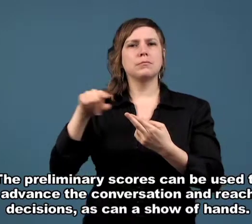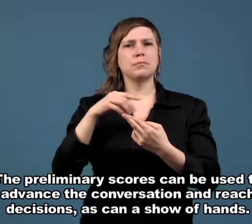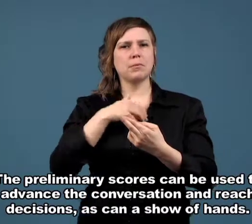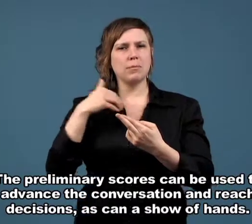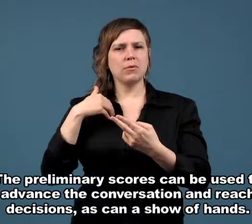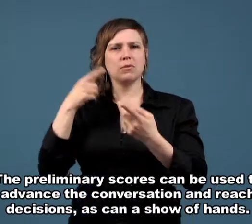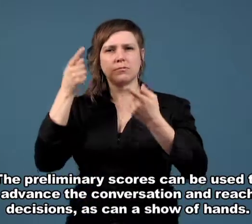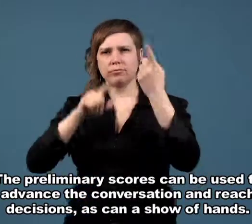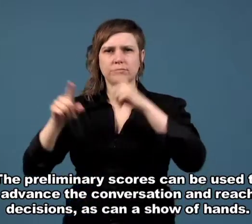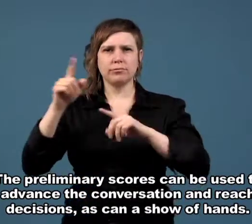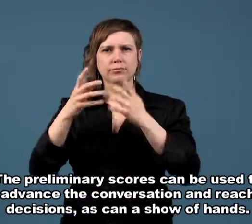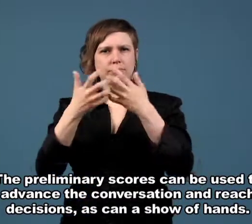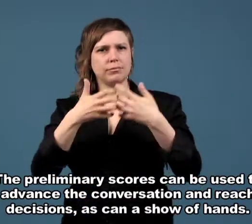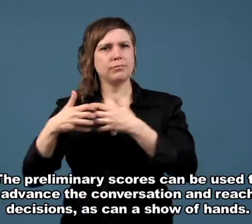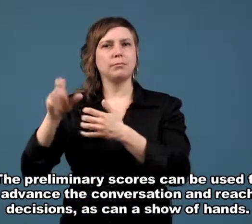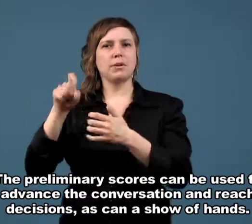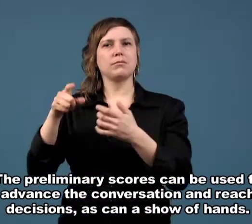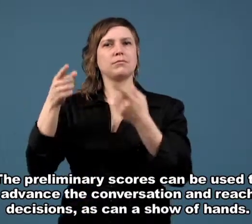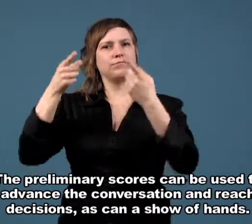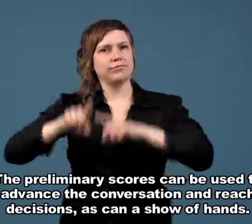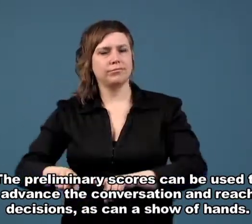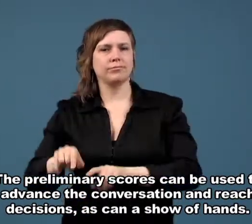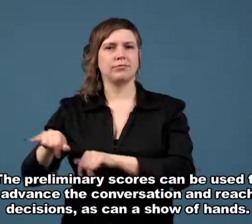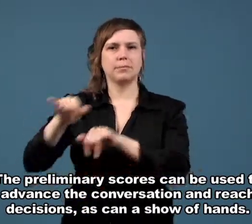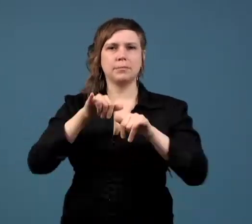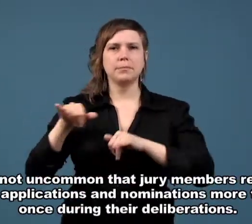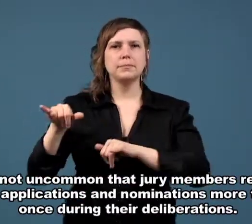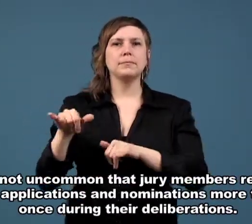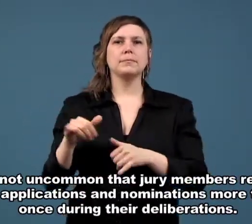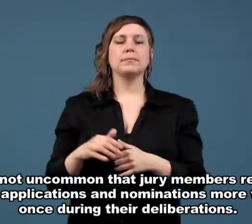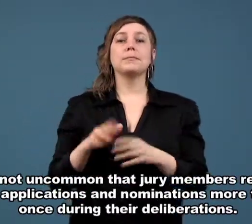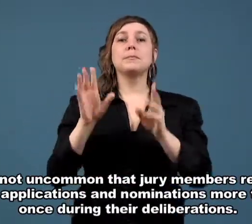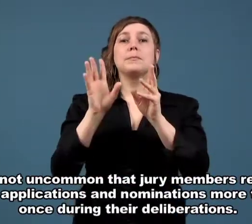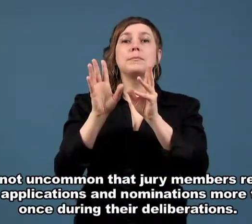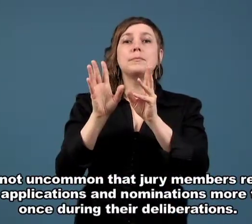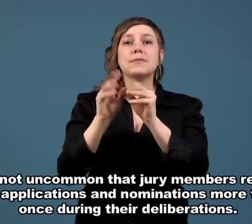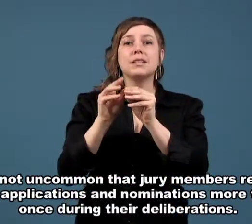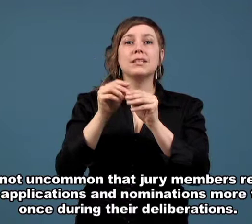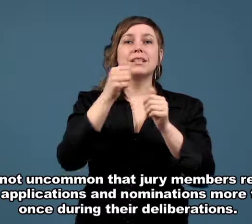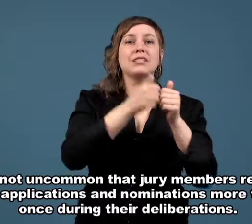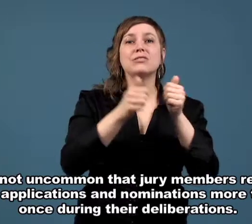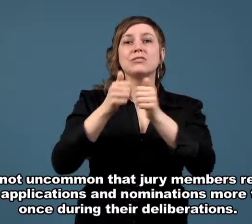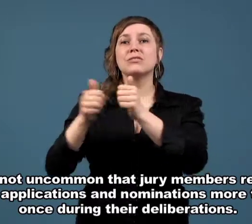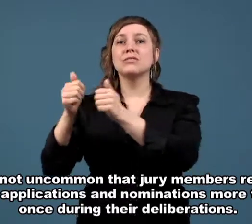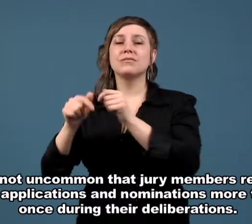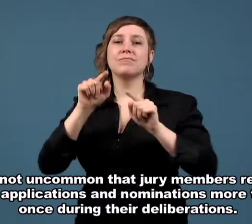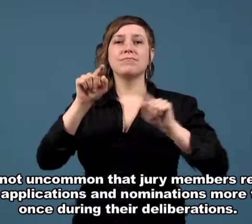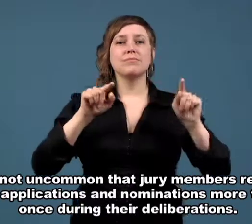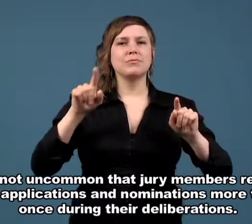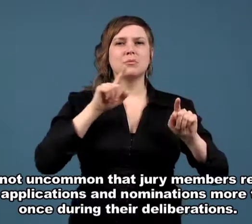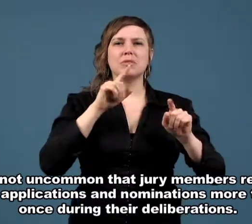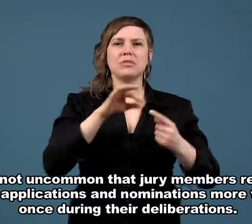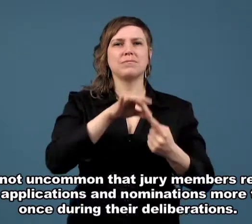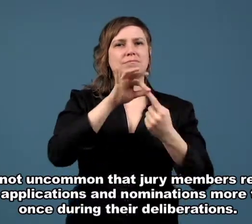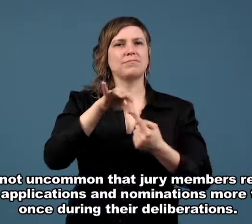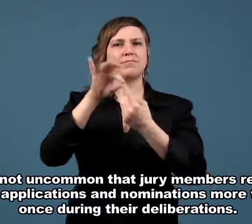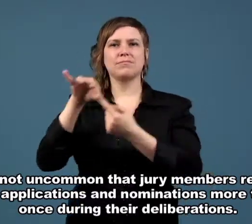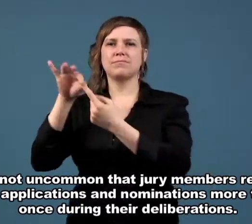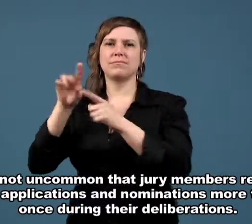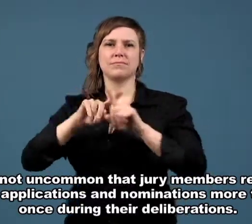and reach decisions, as can a show of hands. It is not uncommon that jury members review the applications and nominations